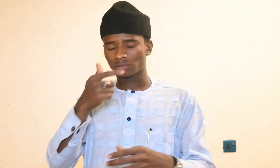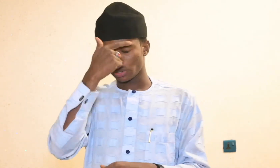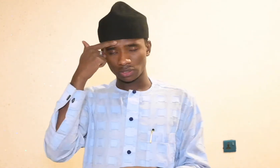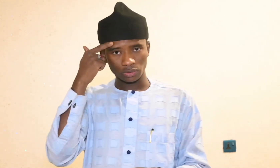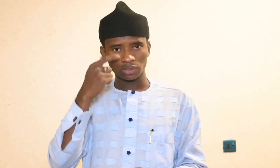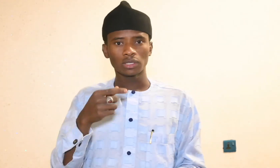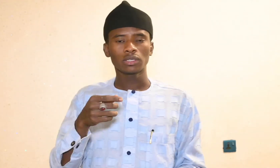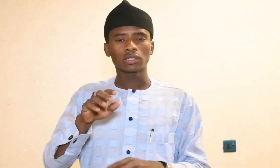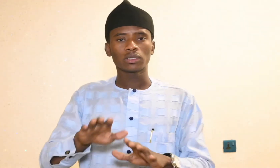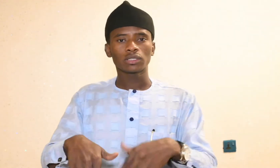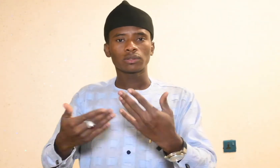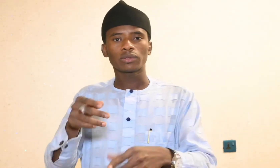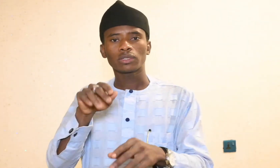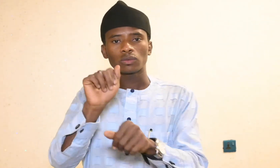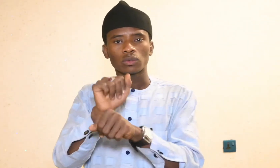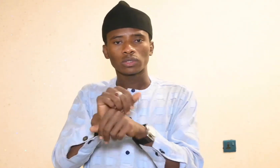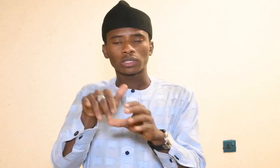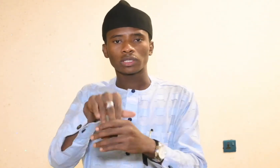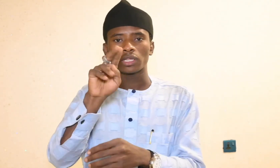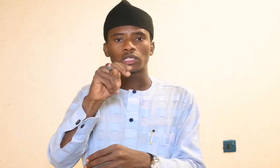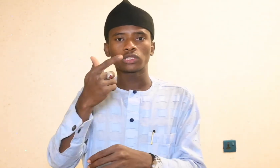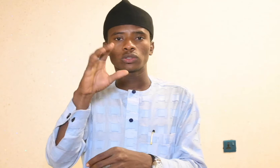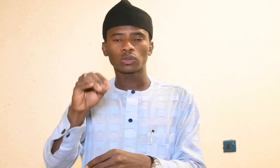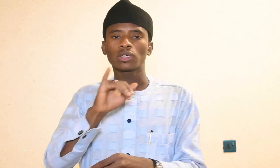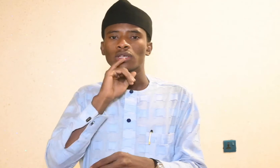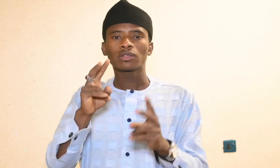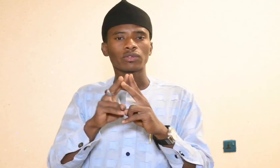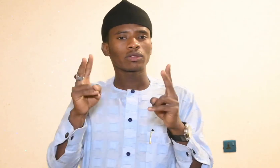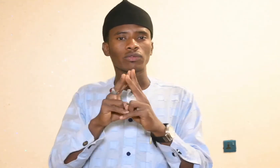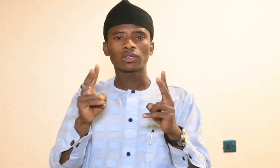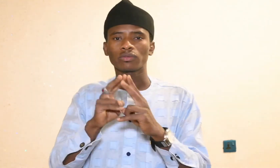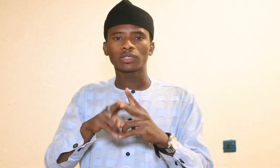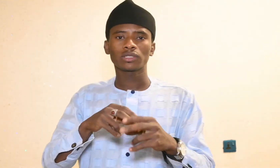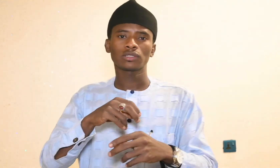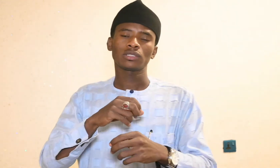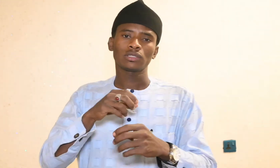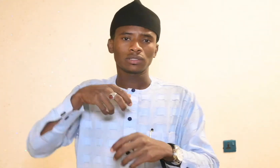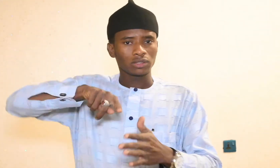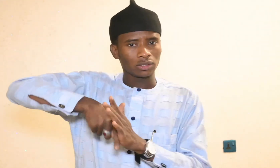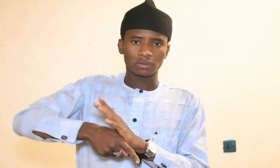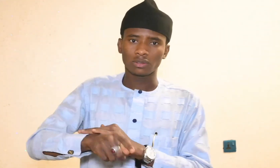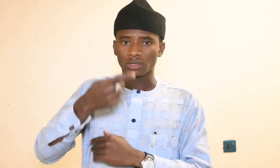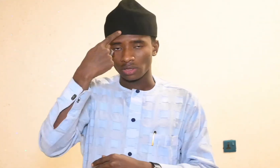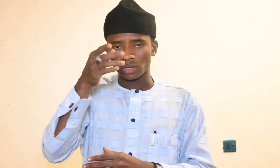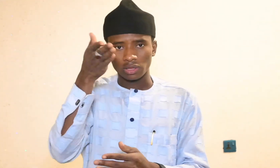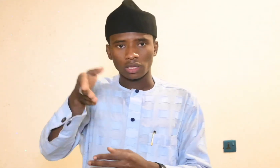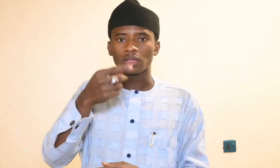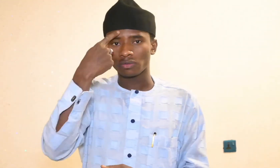recruiting people in an NGO is often very quick. Therefore, instead of choosing people who have